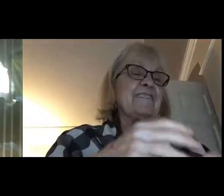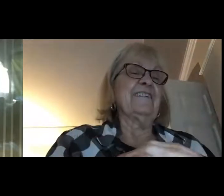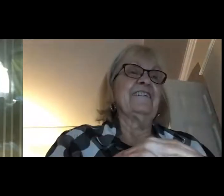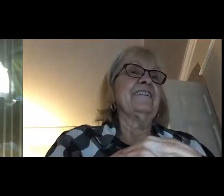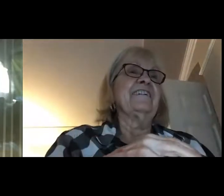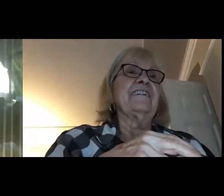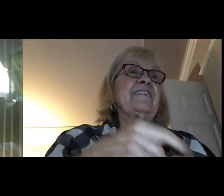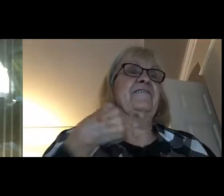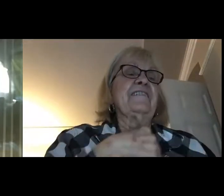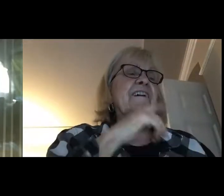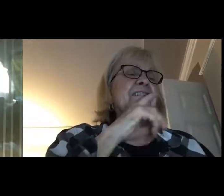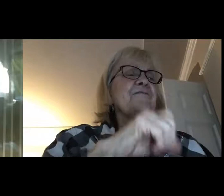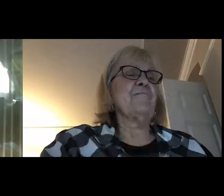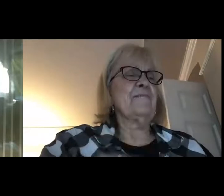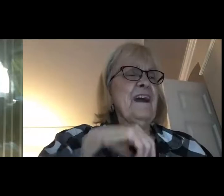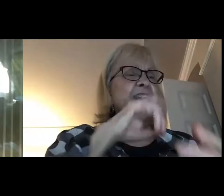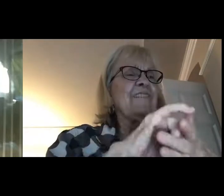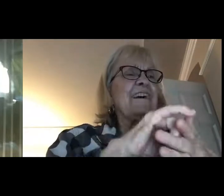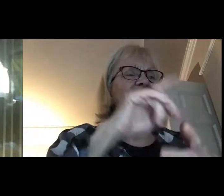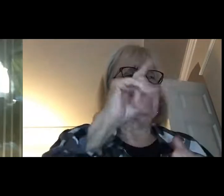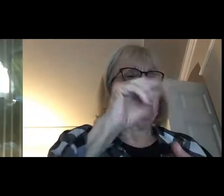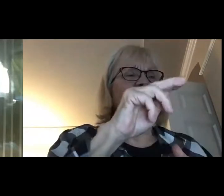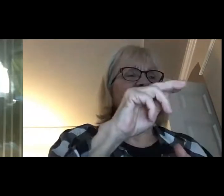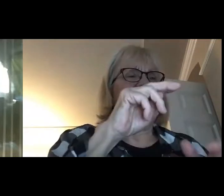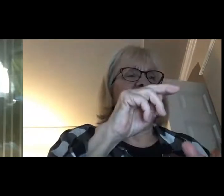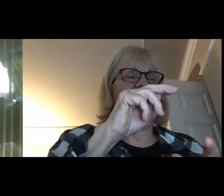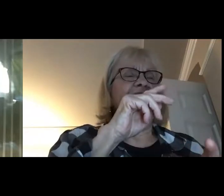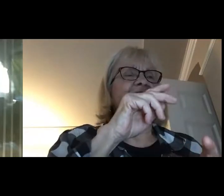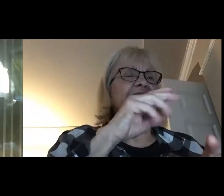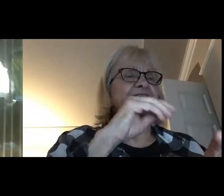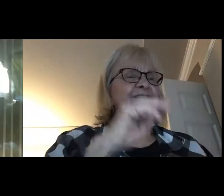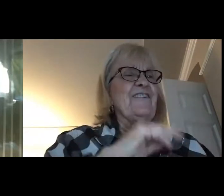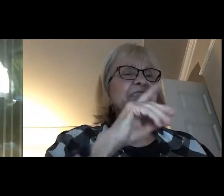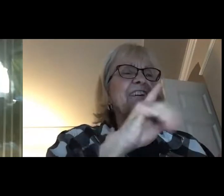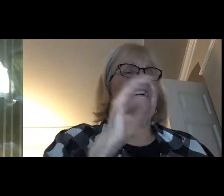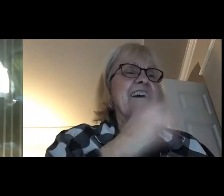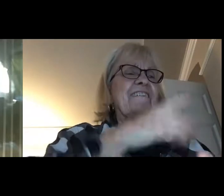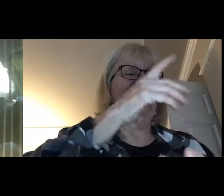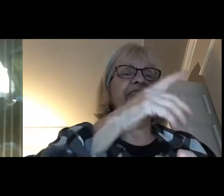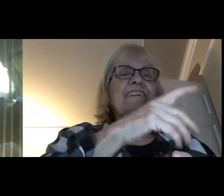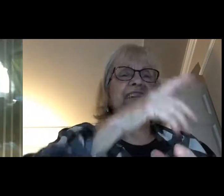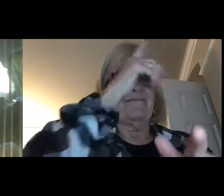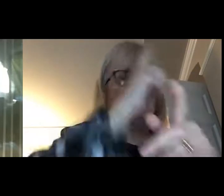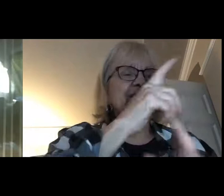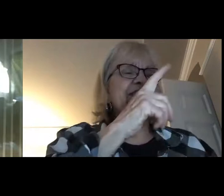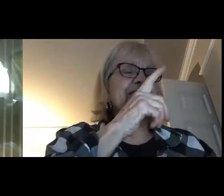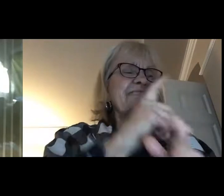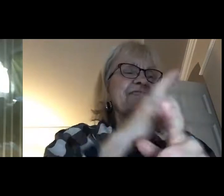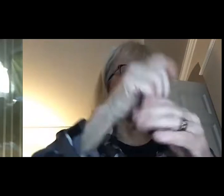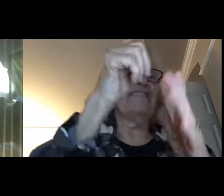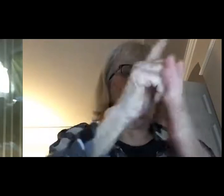and I know he loved you, Joyce, so much. We're so proud that Dan and Joyce